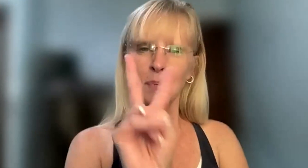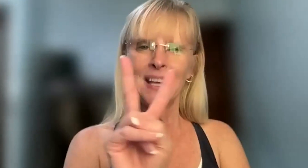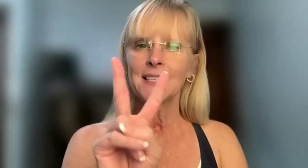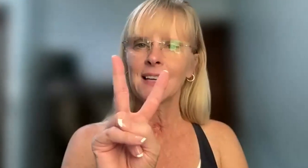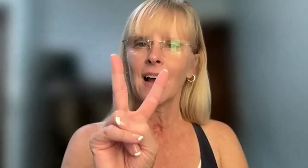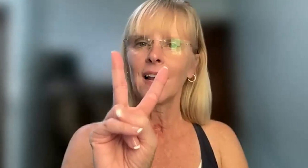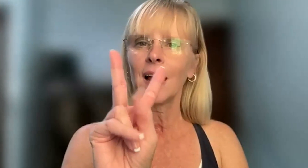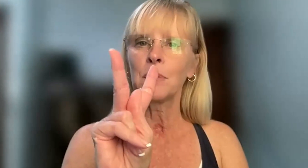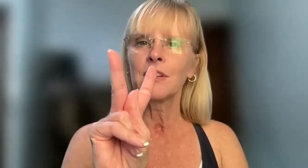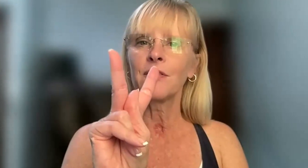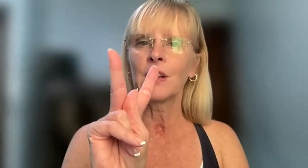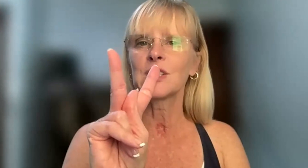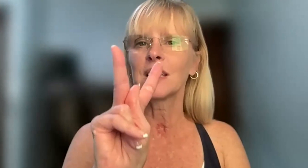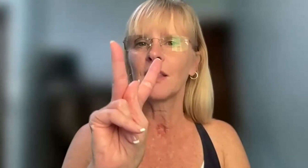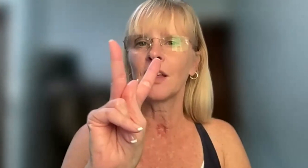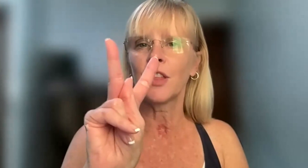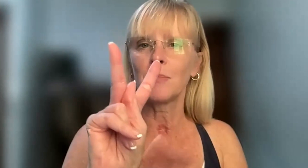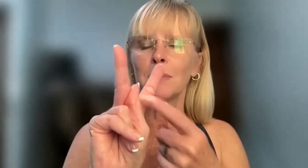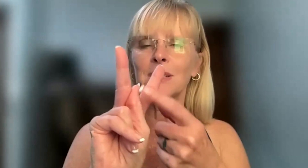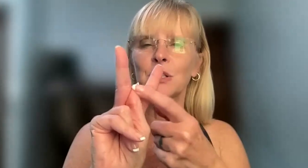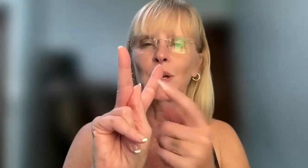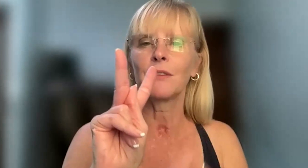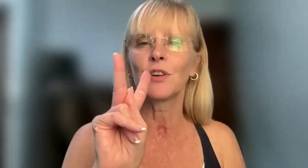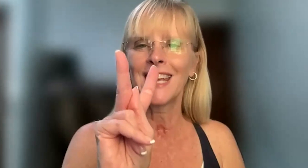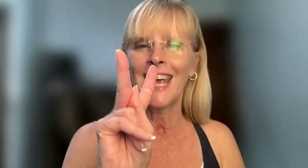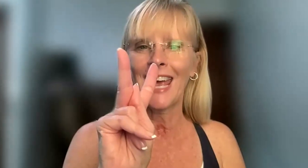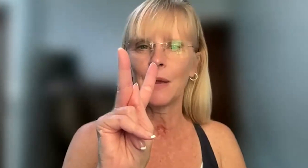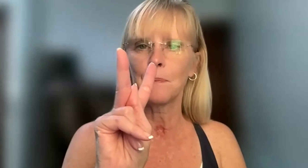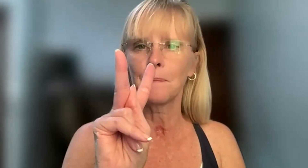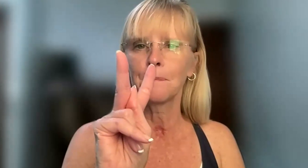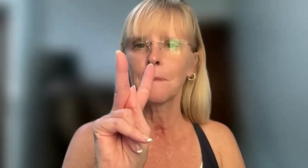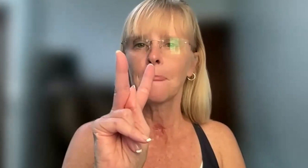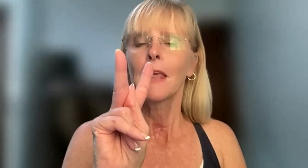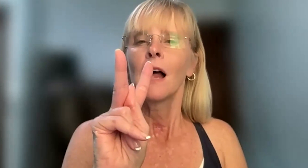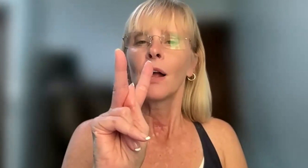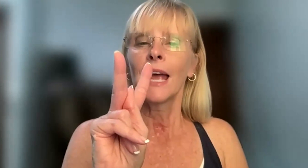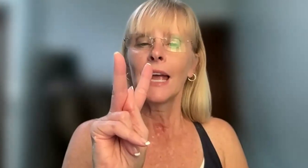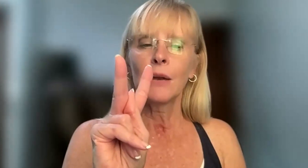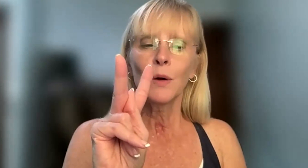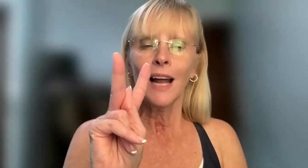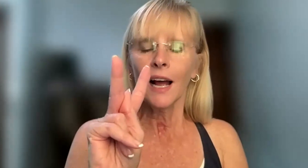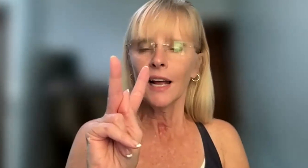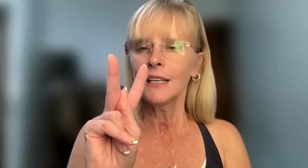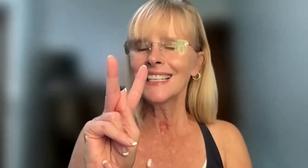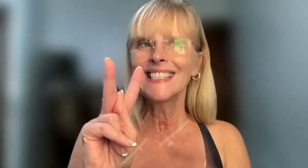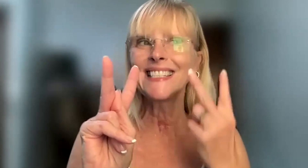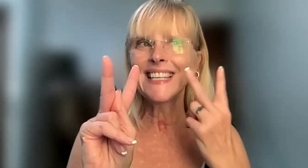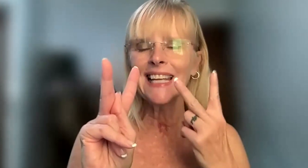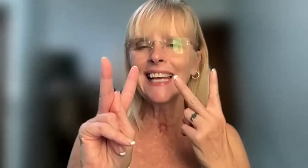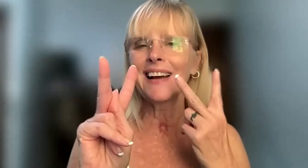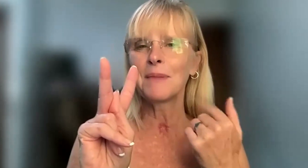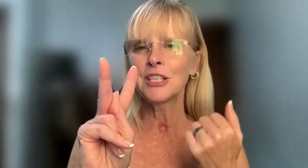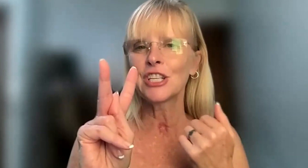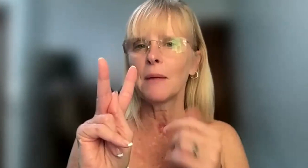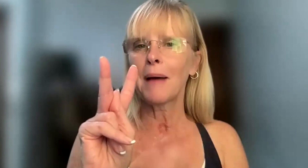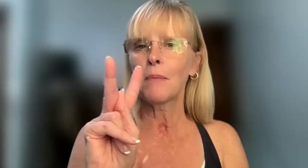peace sign and put the thumb in between for K. Okay, and when I did see, I mentioned about